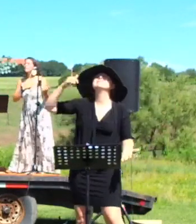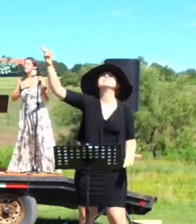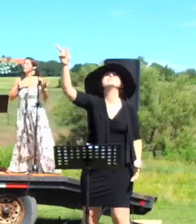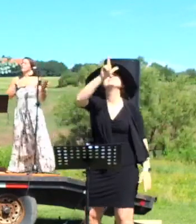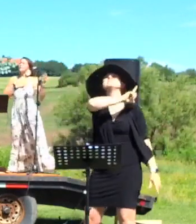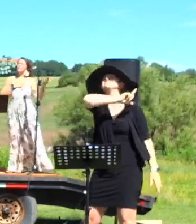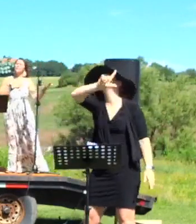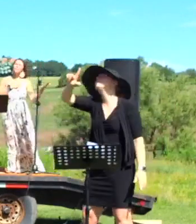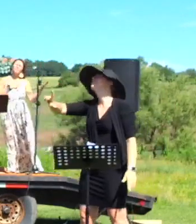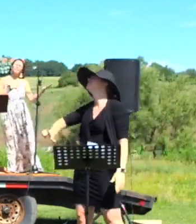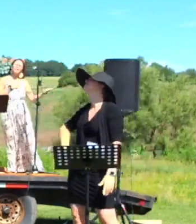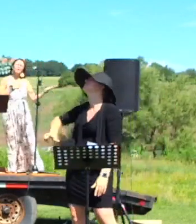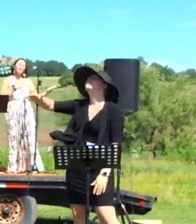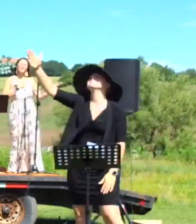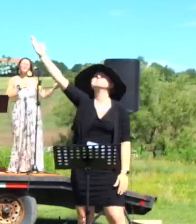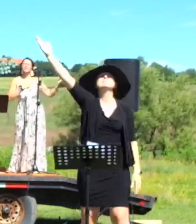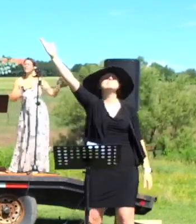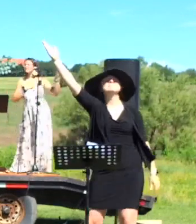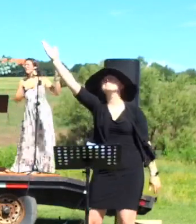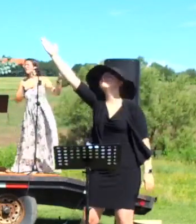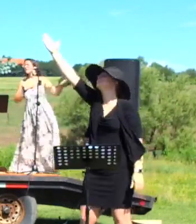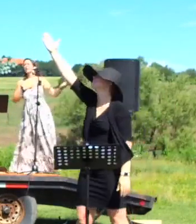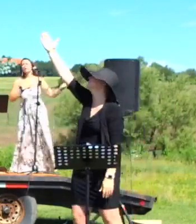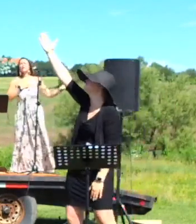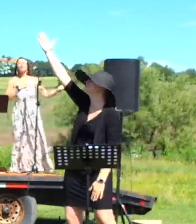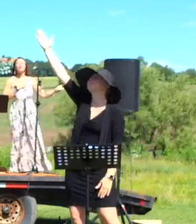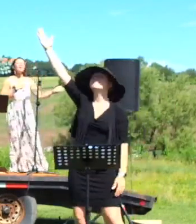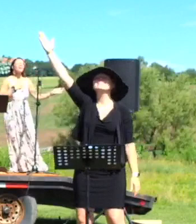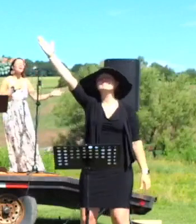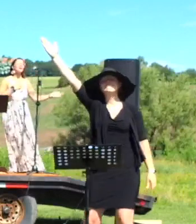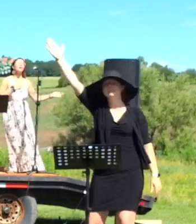overcome by Your presence,